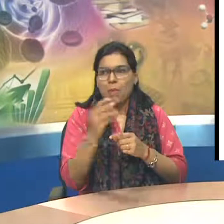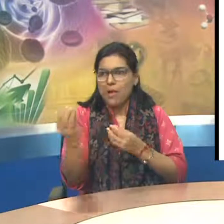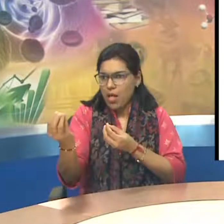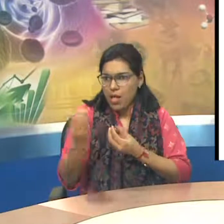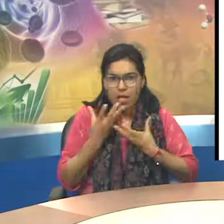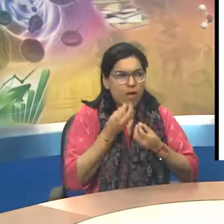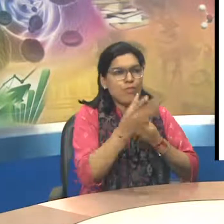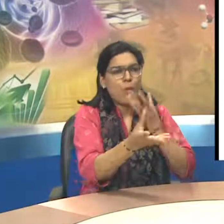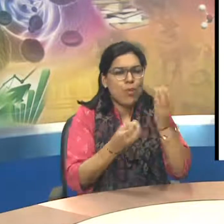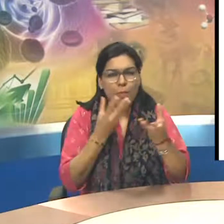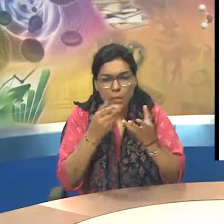writing,